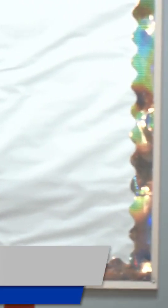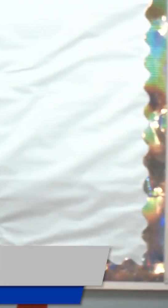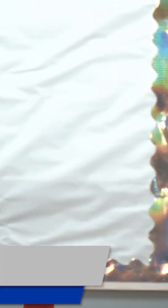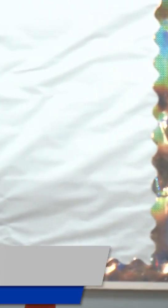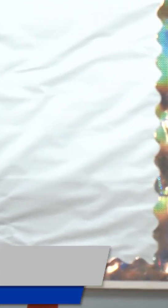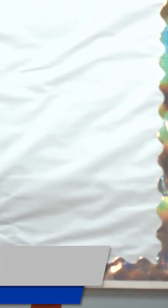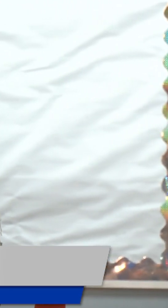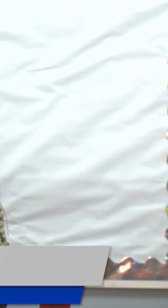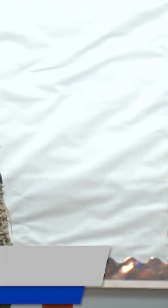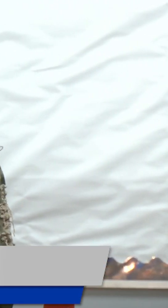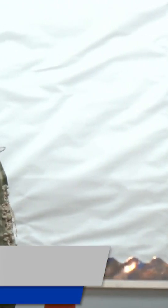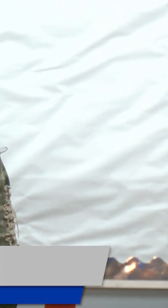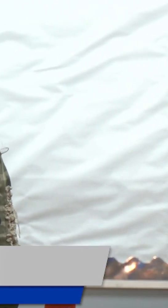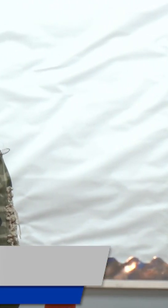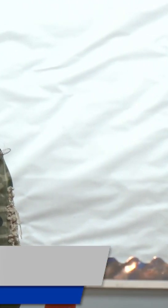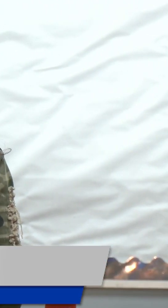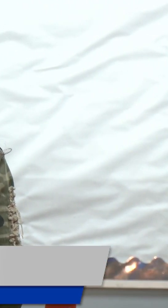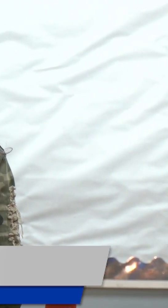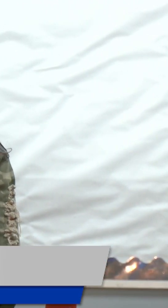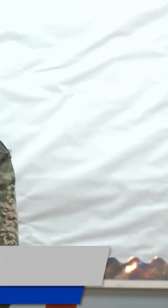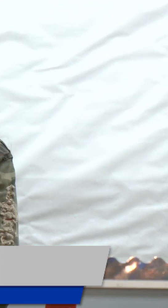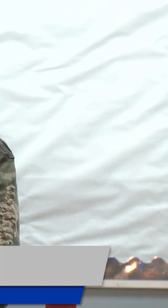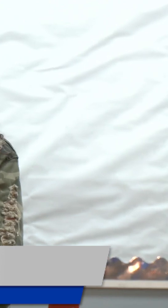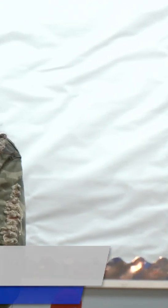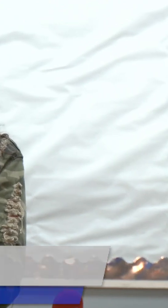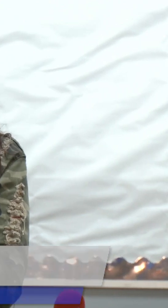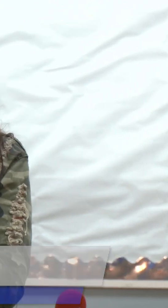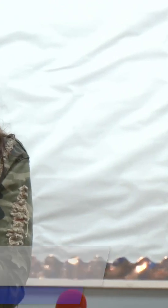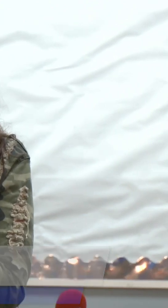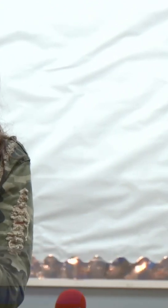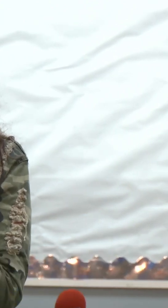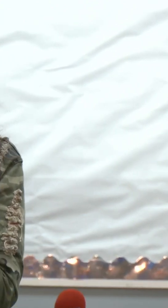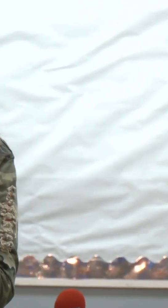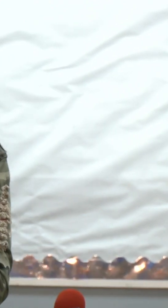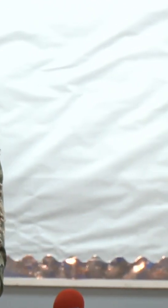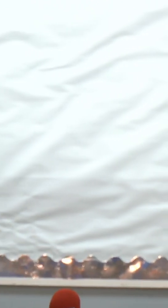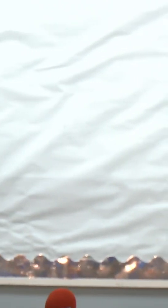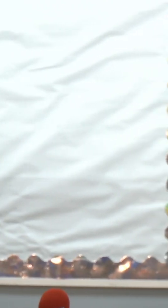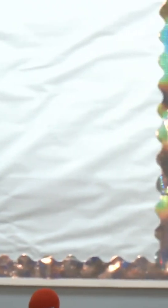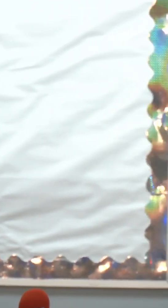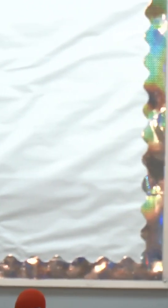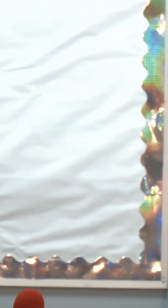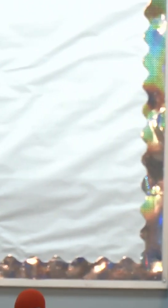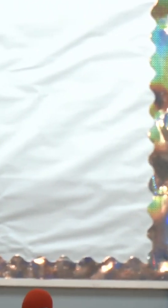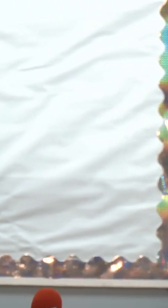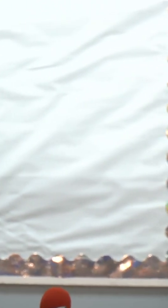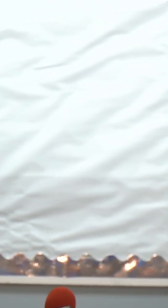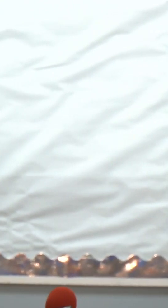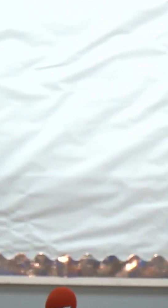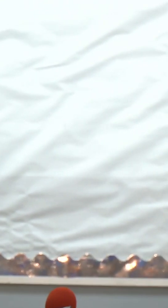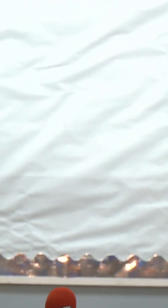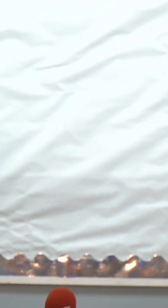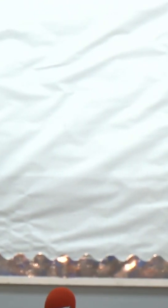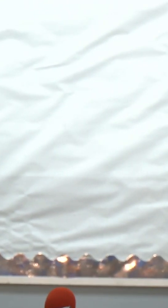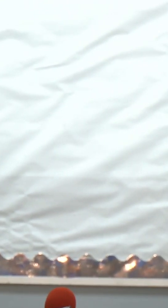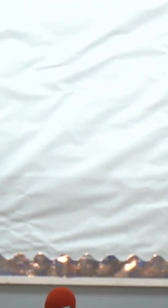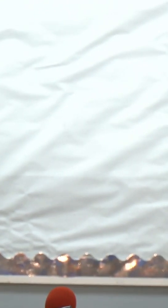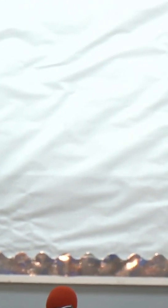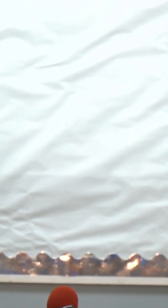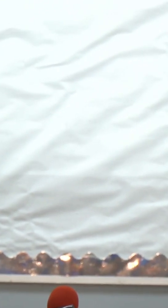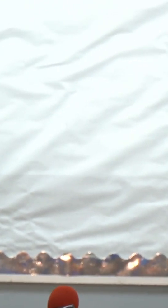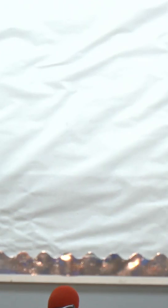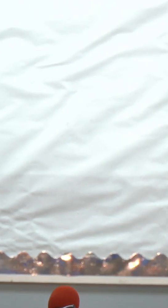Department for that. And we're building a new 911 dispatch center. Back in October, we broke ground on a new 911